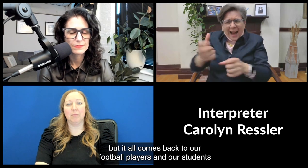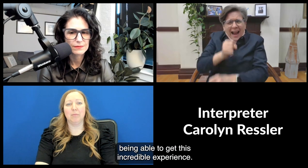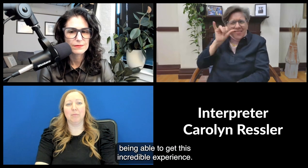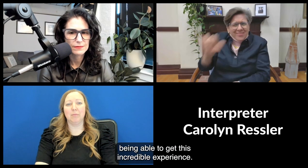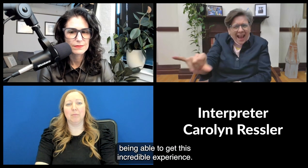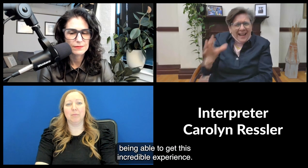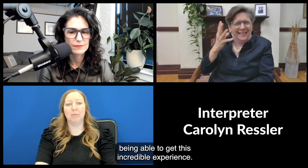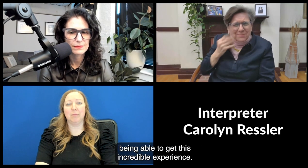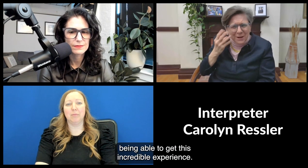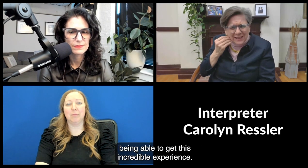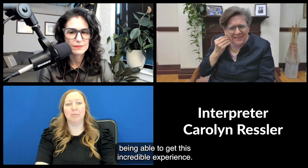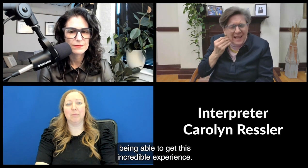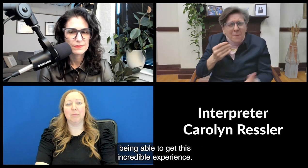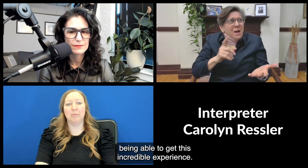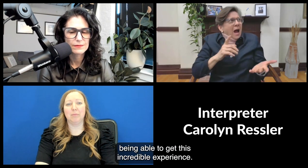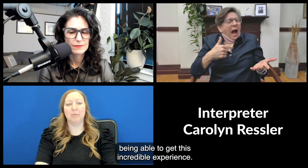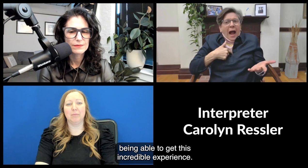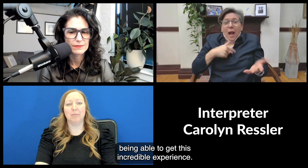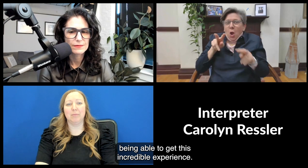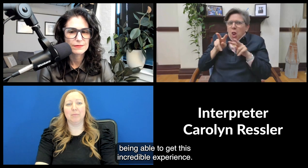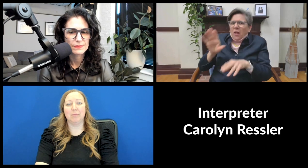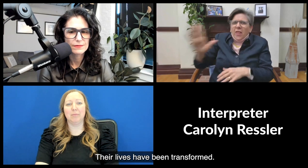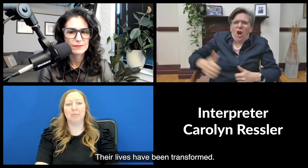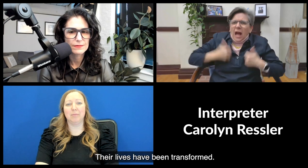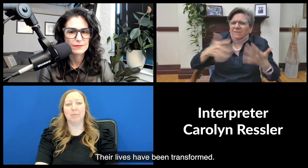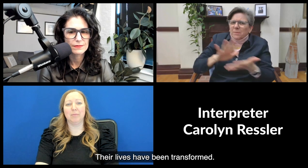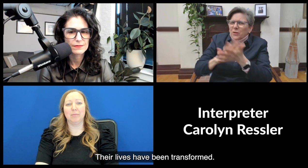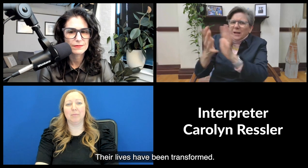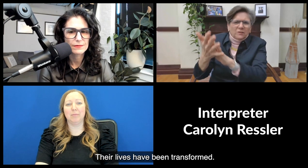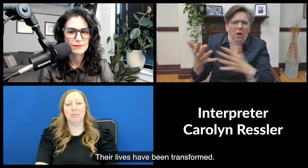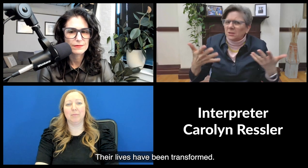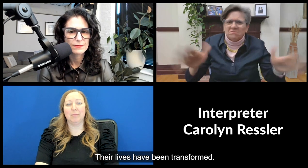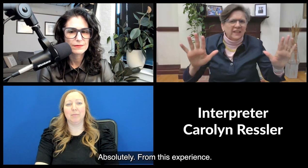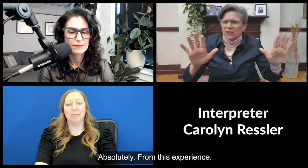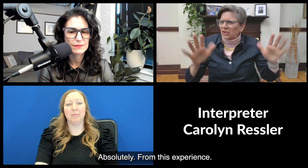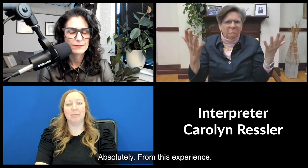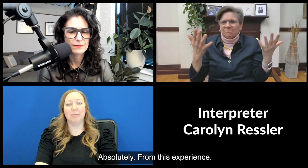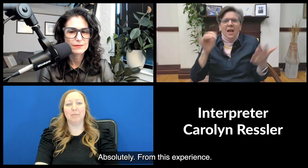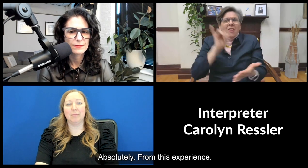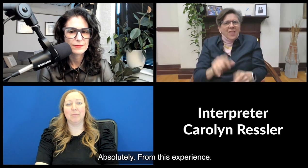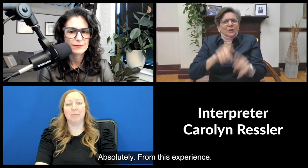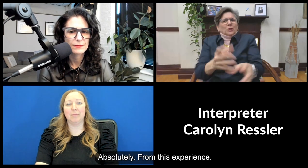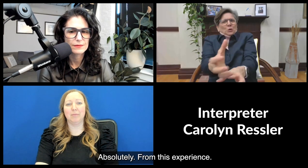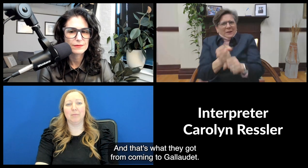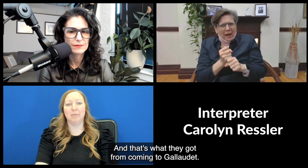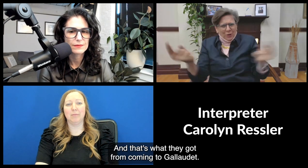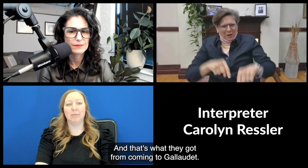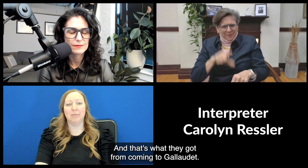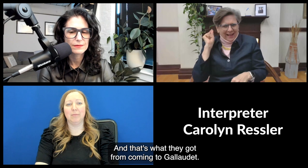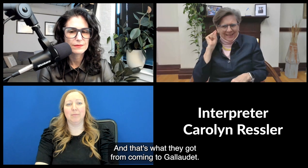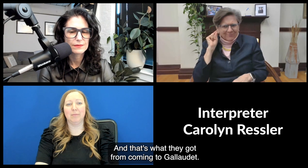comes back to our football players and our students being able to get this incredible experience. Their lives have been transformed